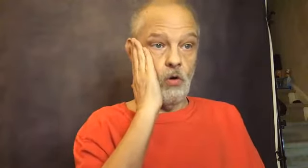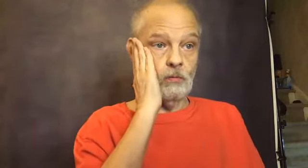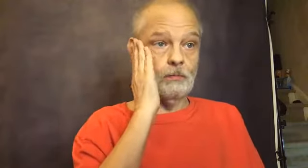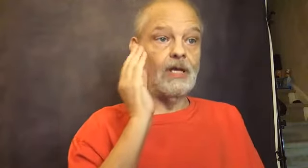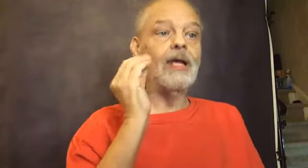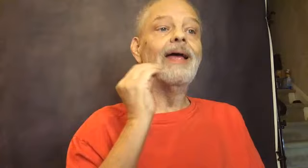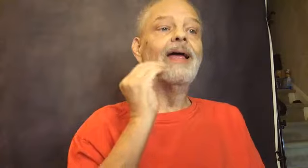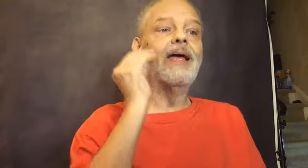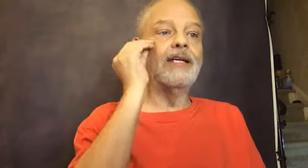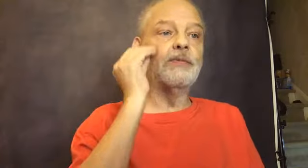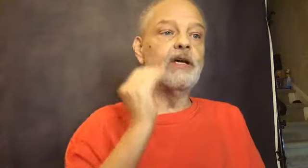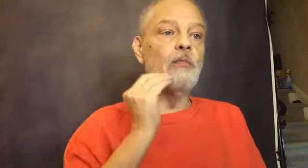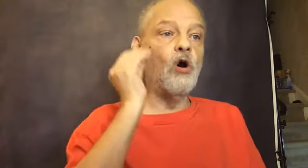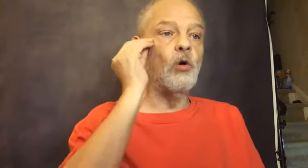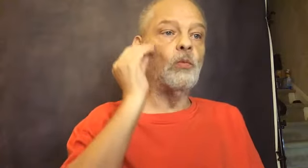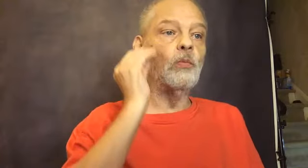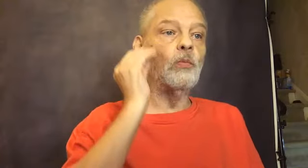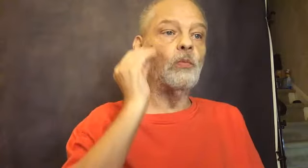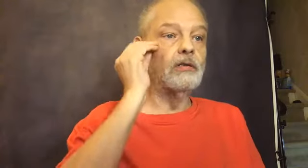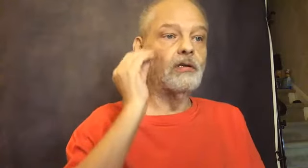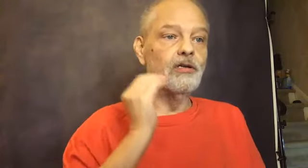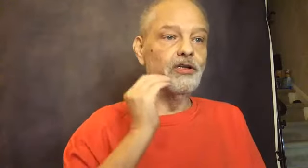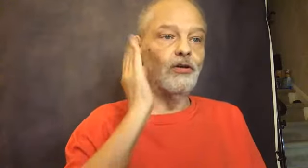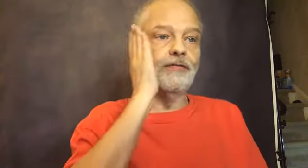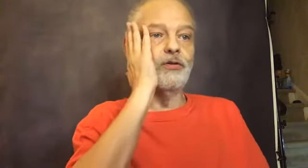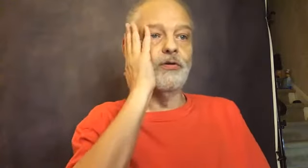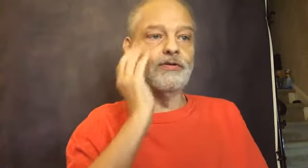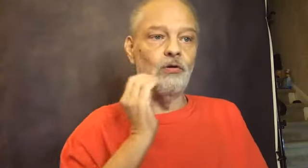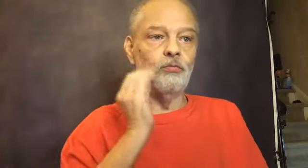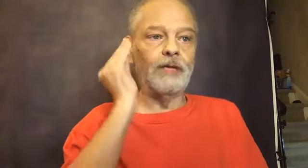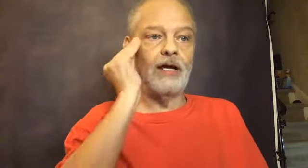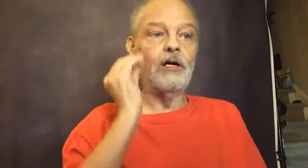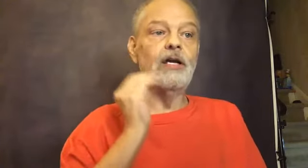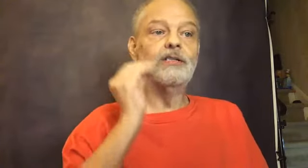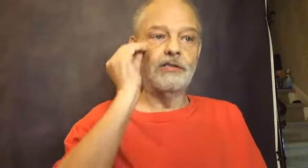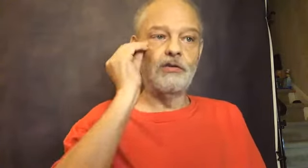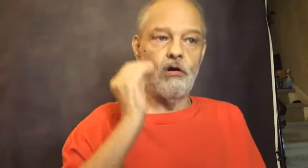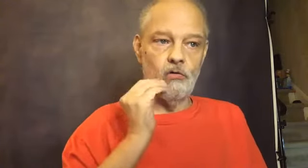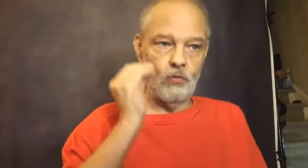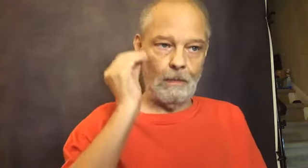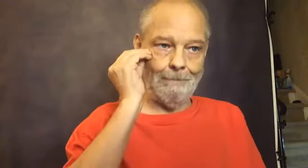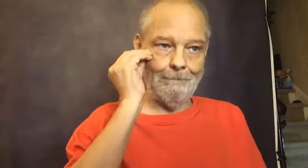Home. It's become home. You don't have to do this home now. Just home.